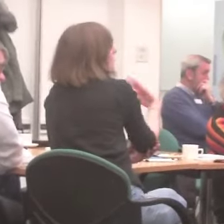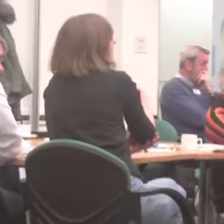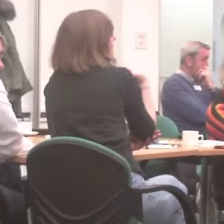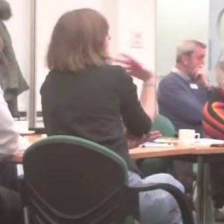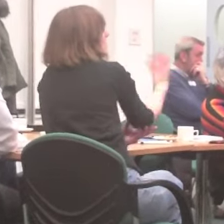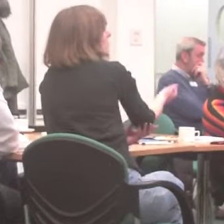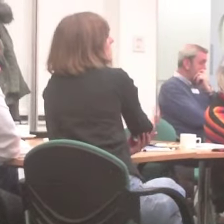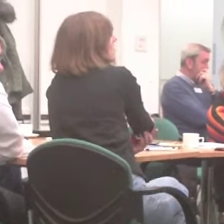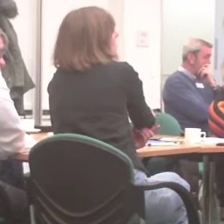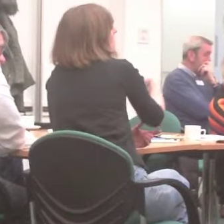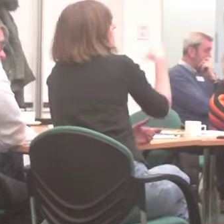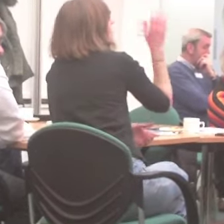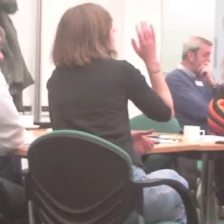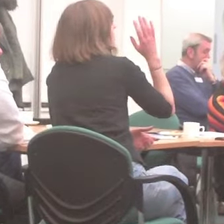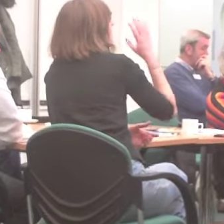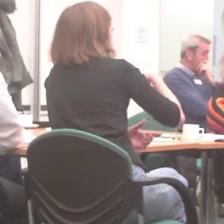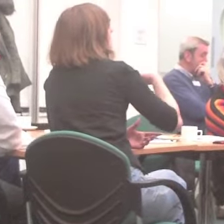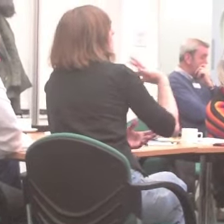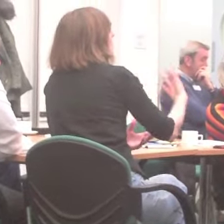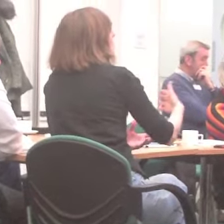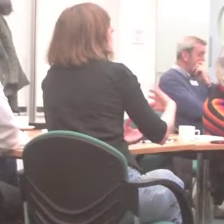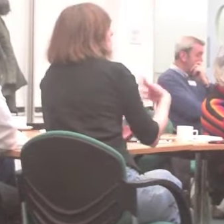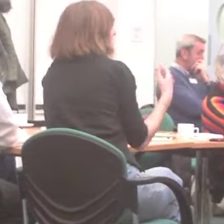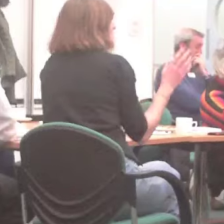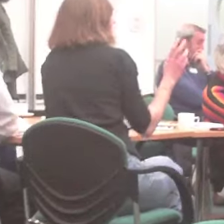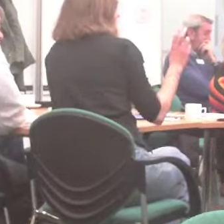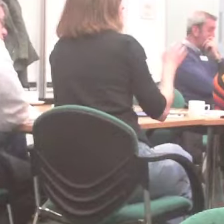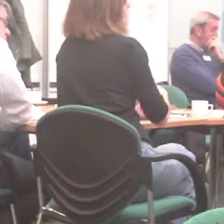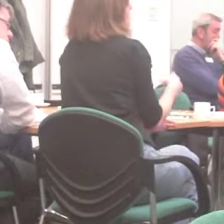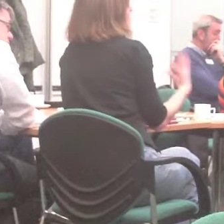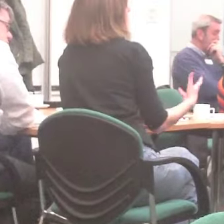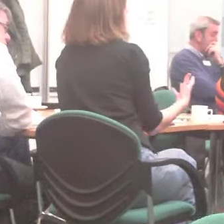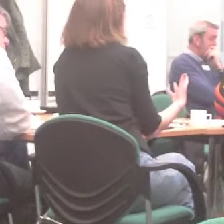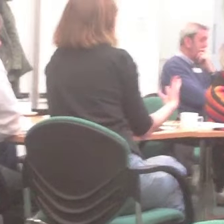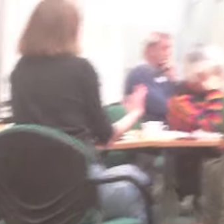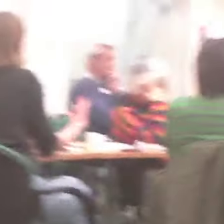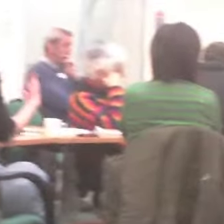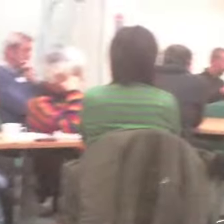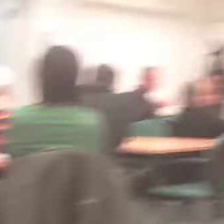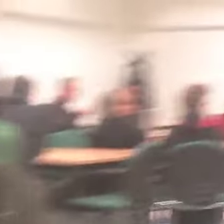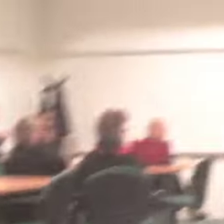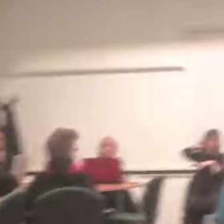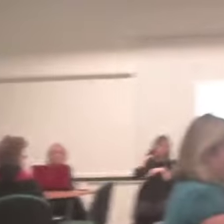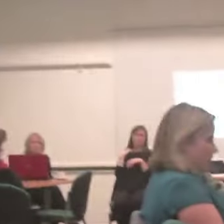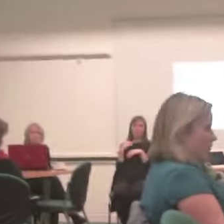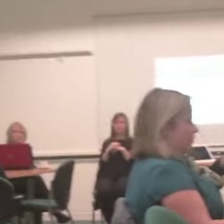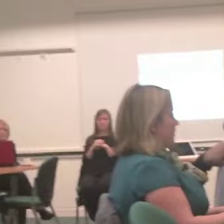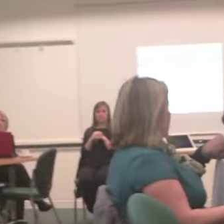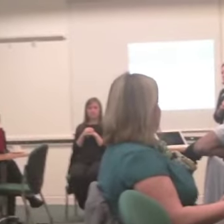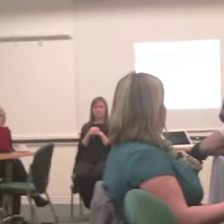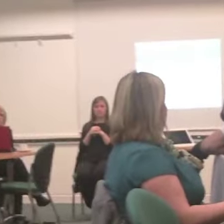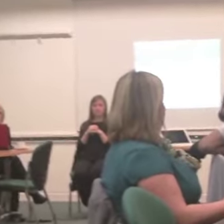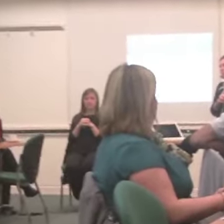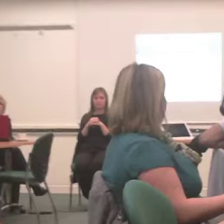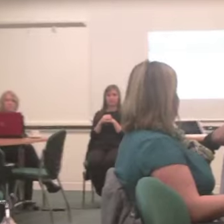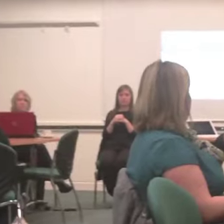sort of a manager in that area, or kind of other people who are wanting to engage with young people, actually take note of what they're saying, and